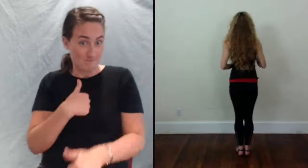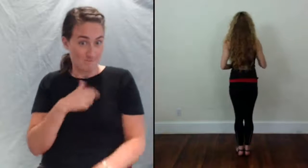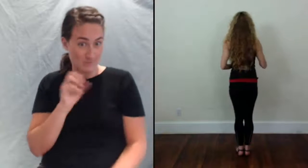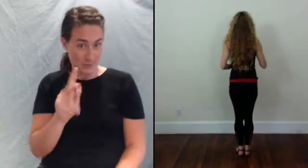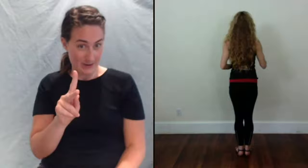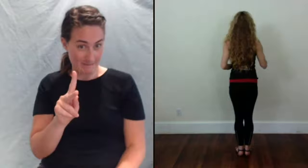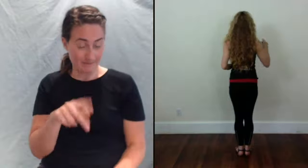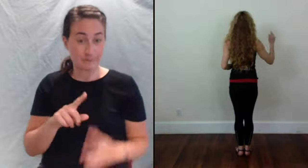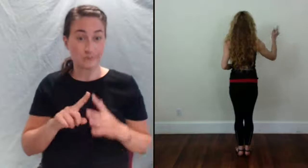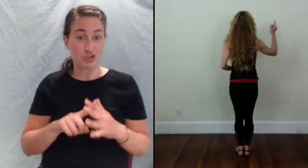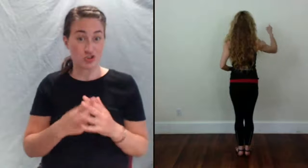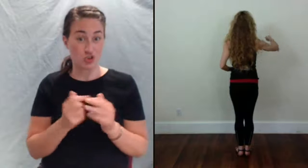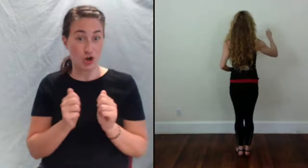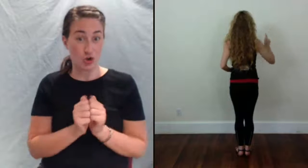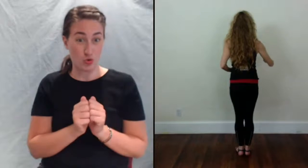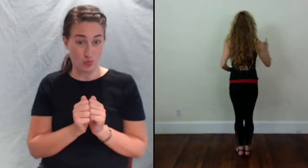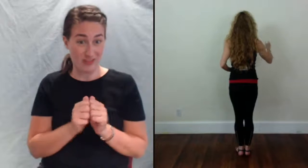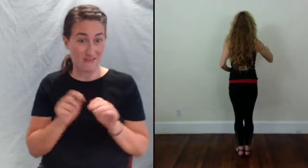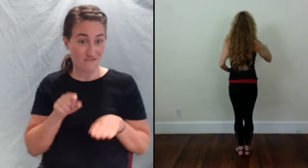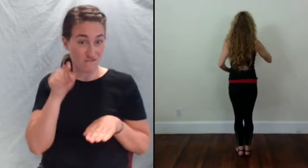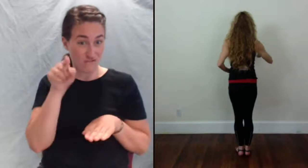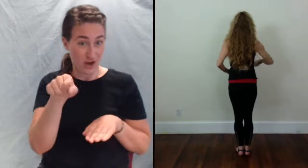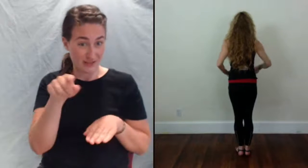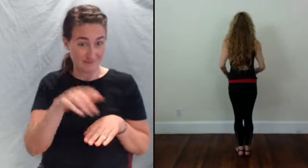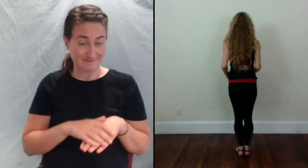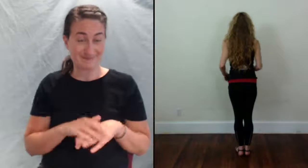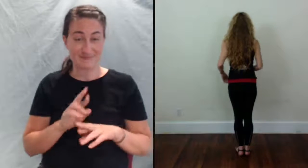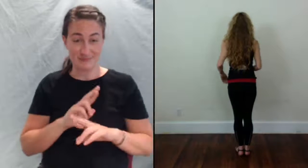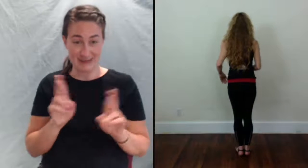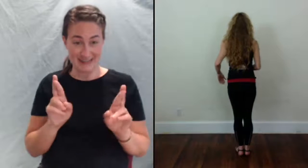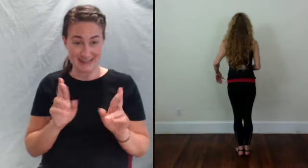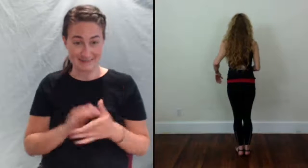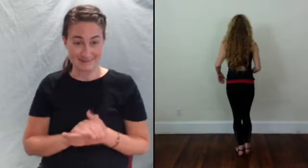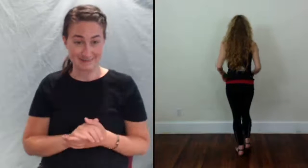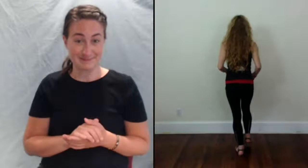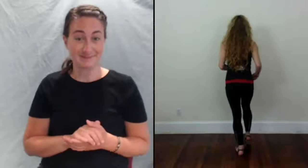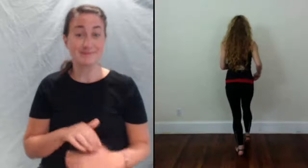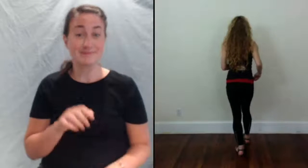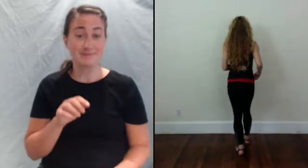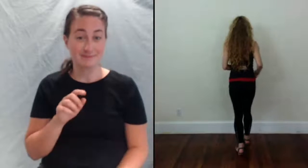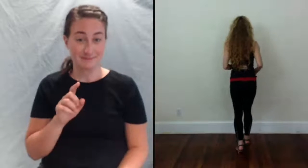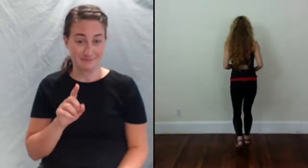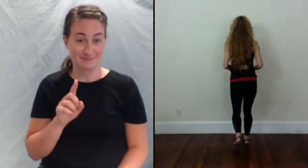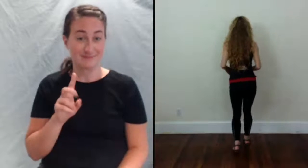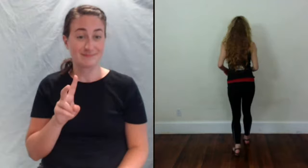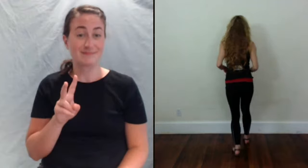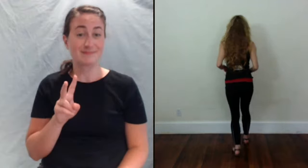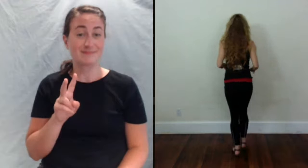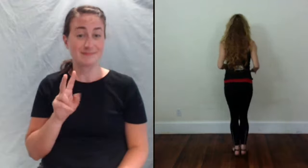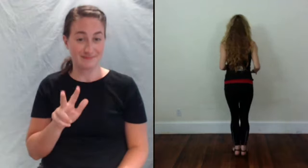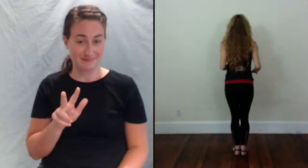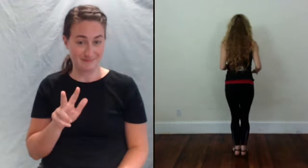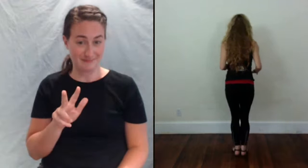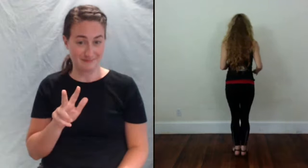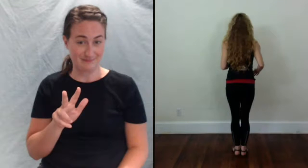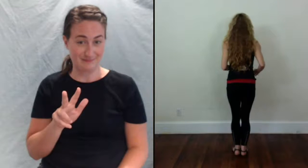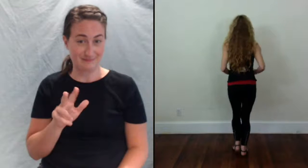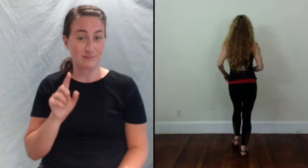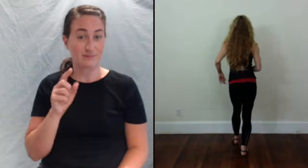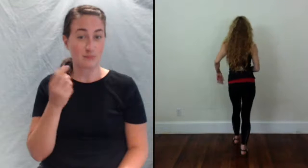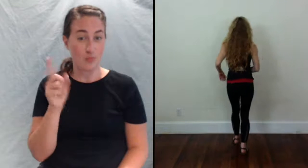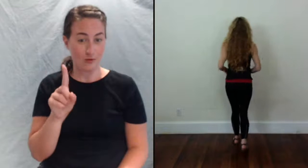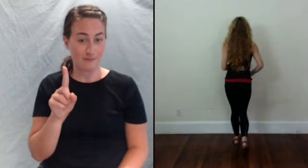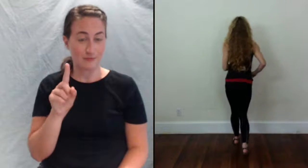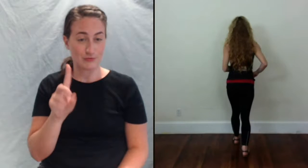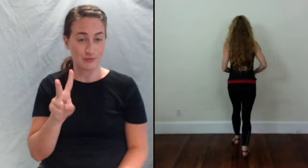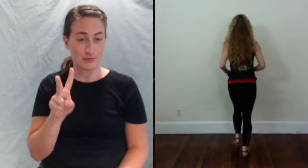So we're going to start with our front step going forward. Here we go. Front and together.